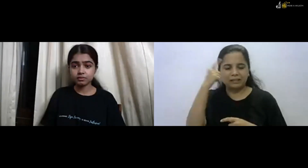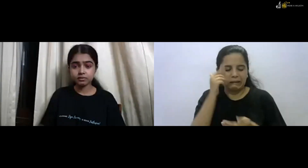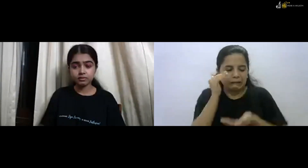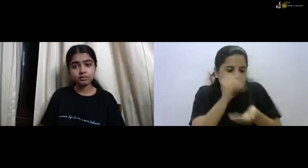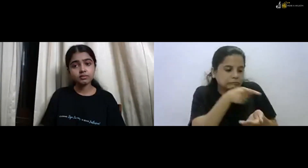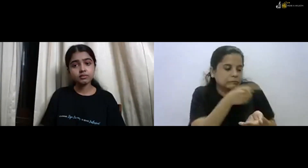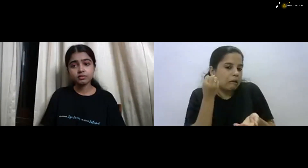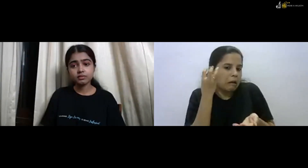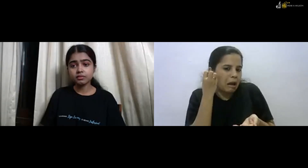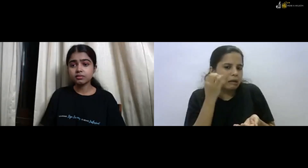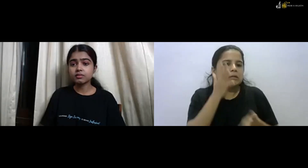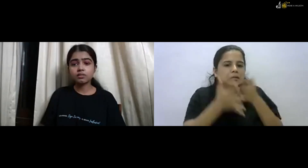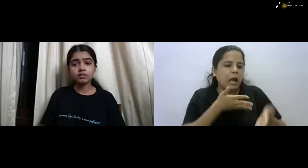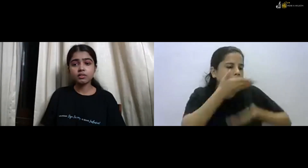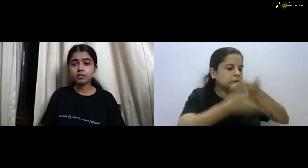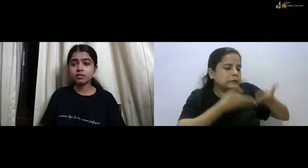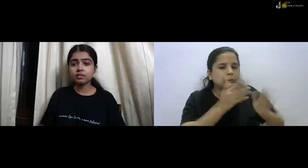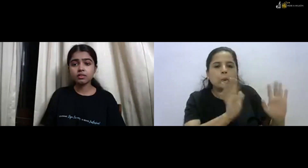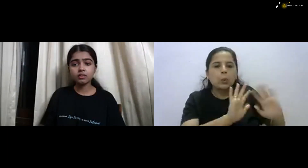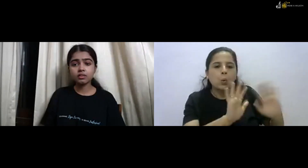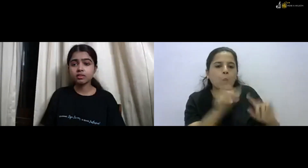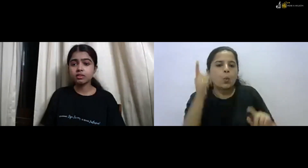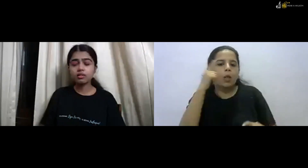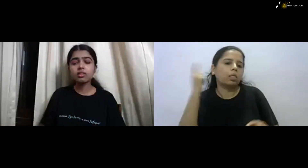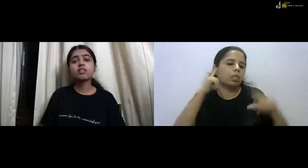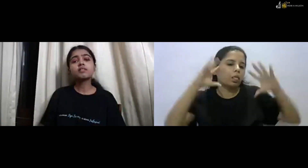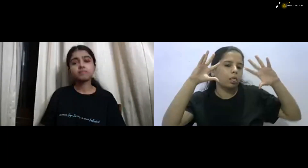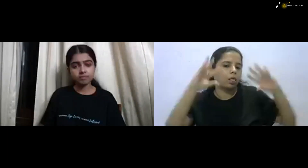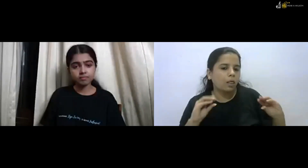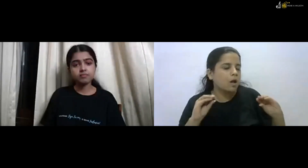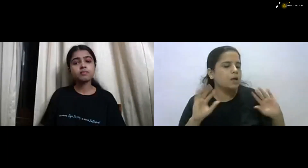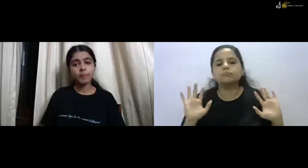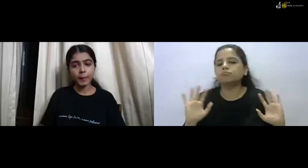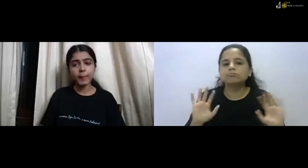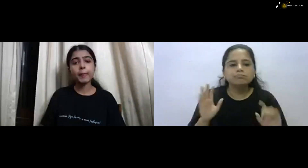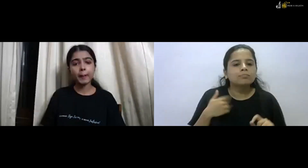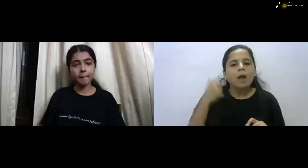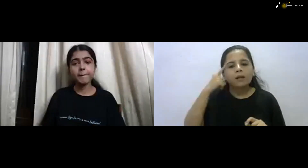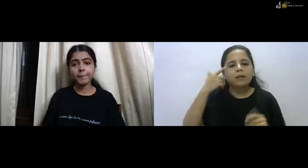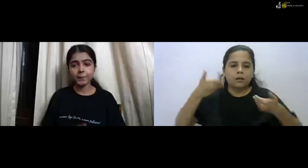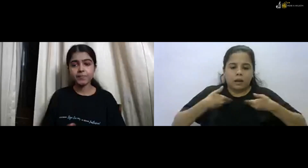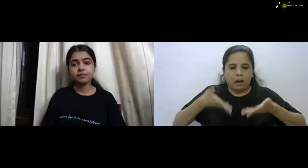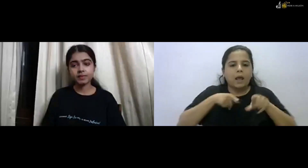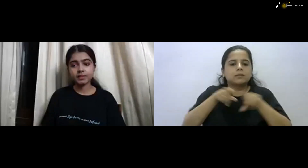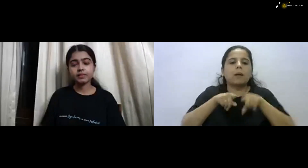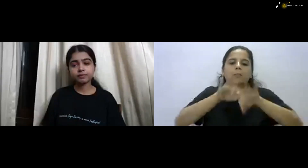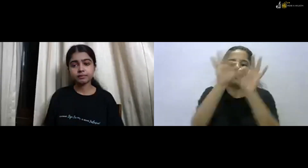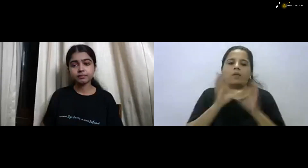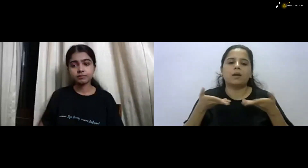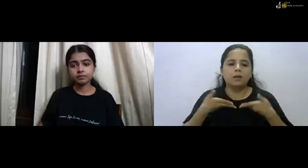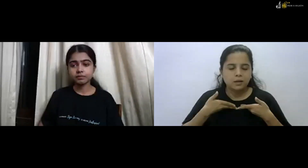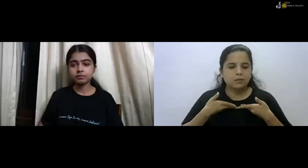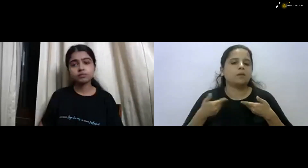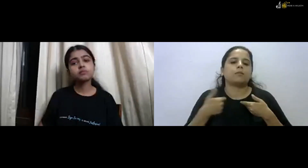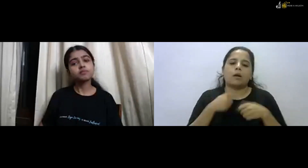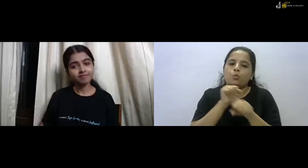codas, like people who have their parents as deaf parents, they think that okay, it's not okay to teach sign language to their children, maybe they will have